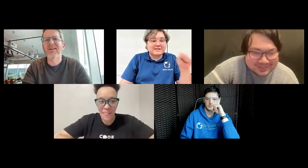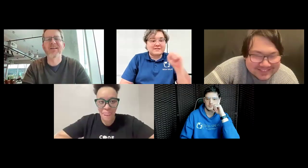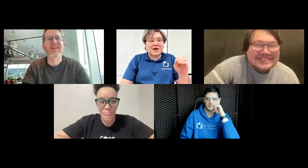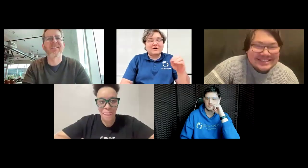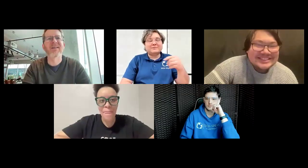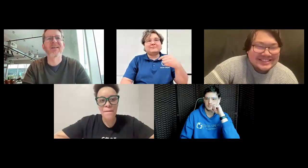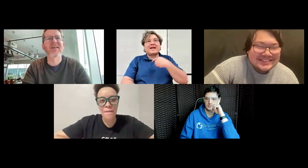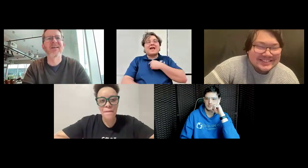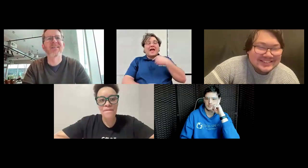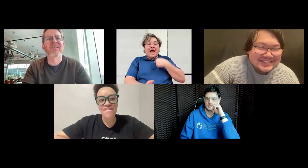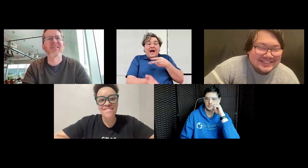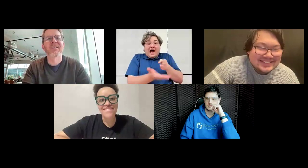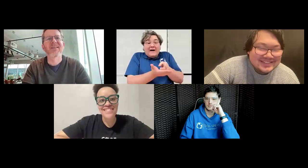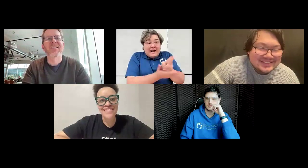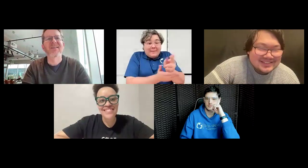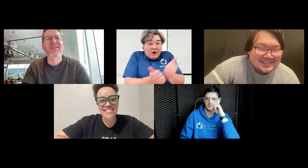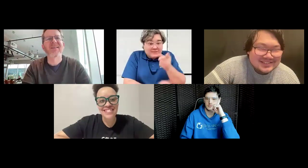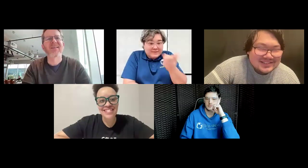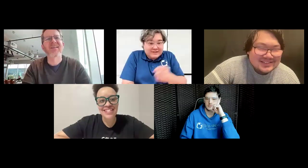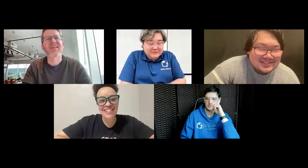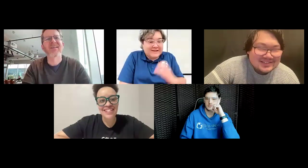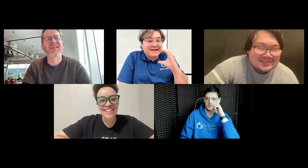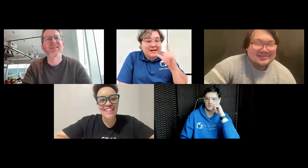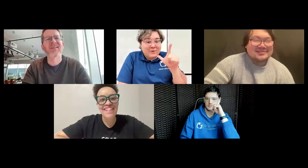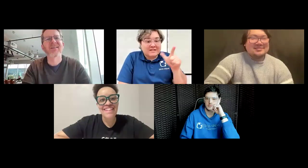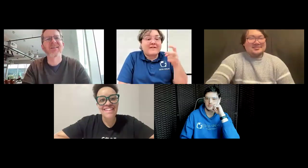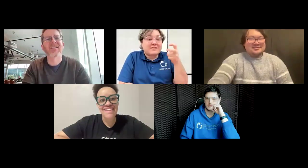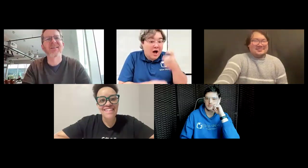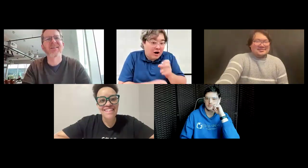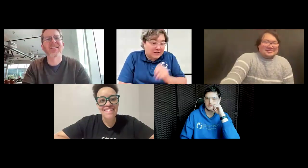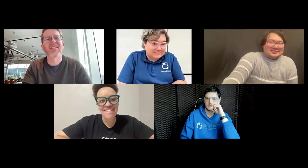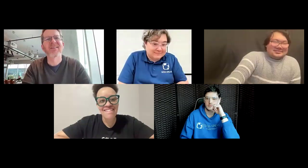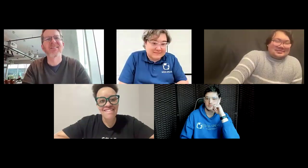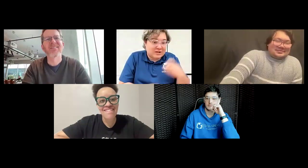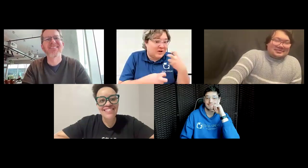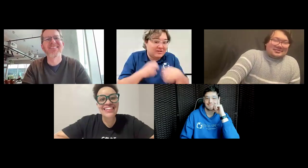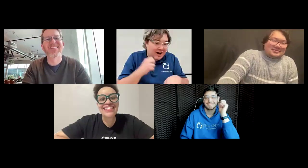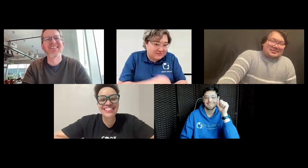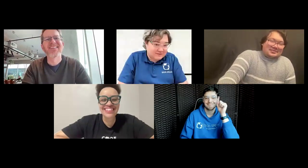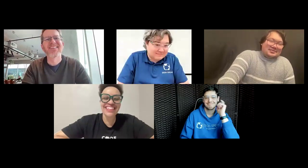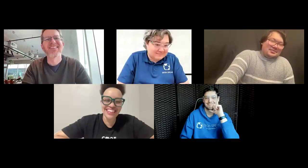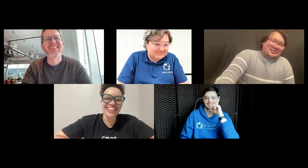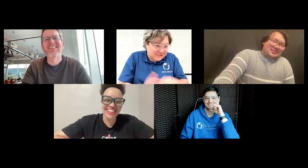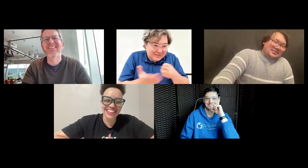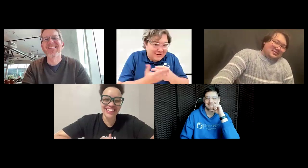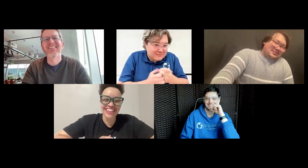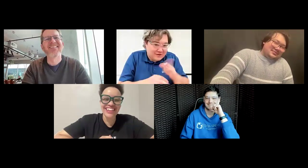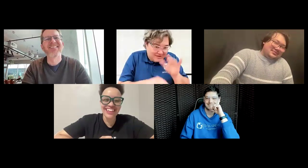yeah, like if a car goes by, how are you dealing with that kind of part of the language? Yeah, to be honest with you,